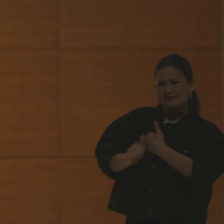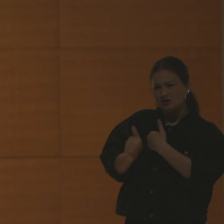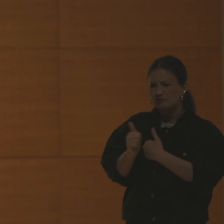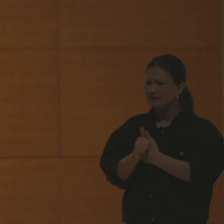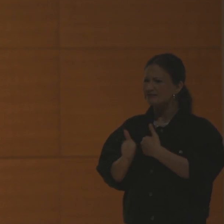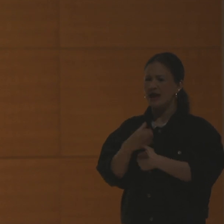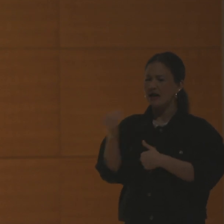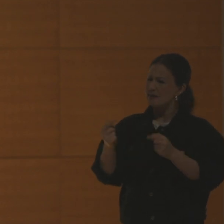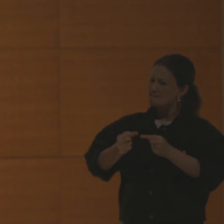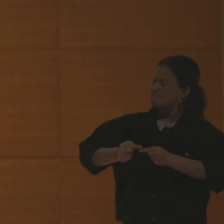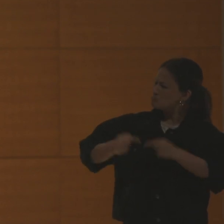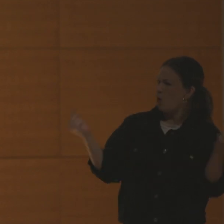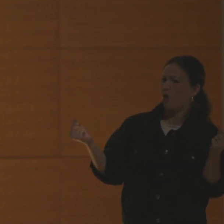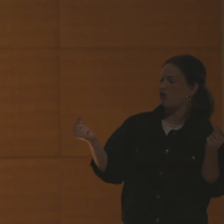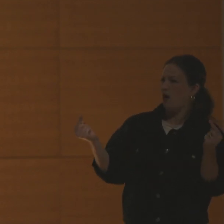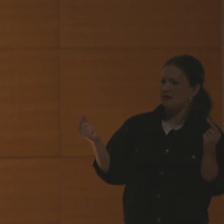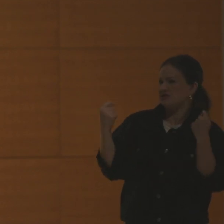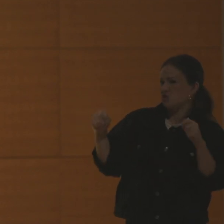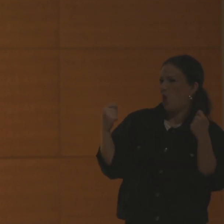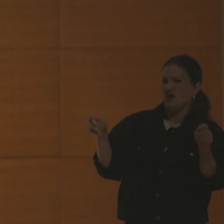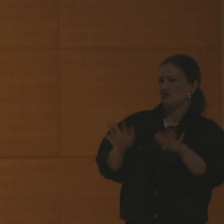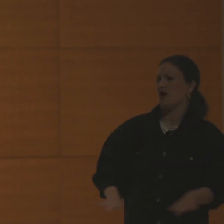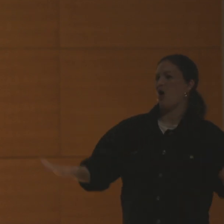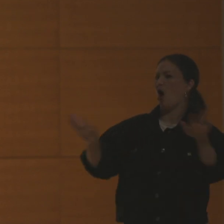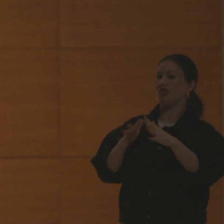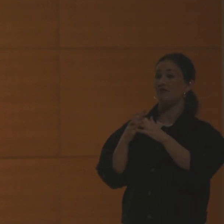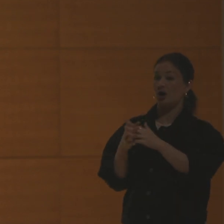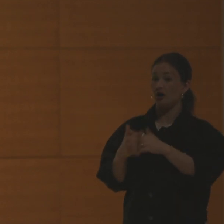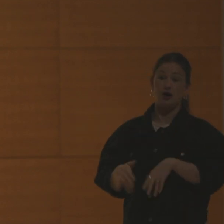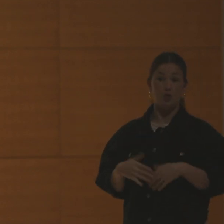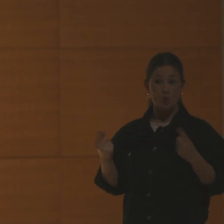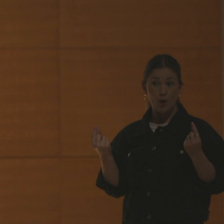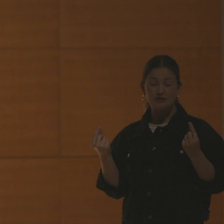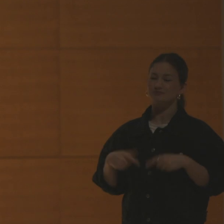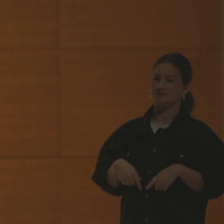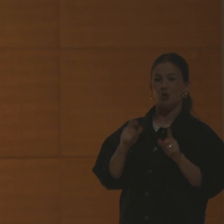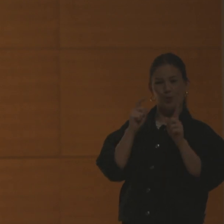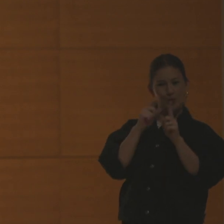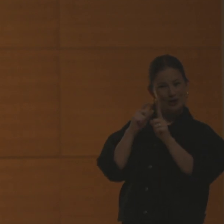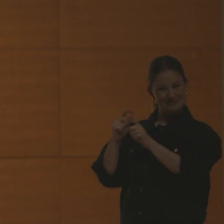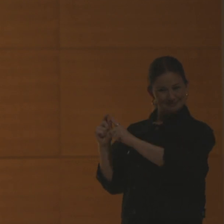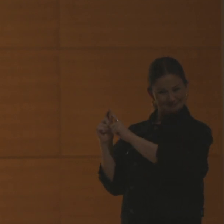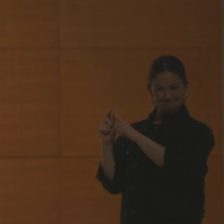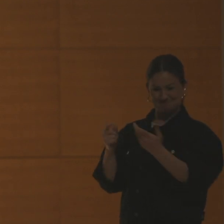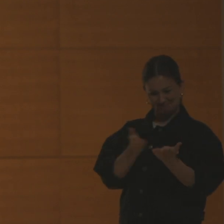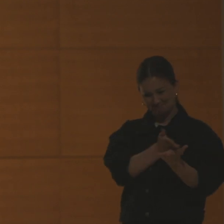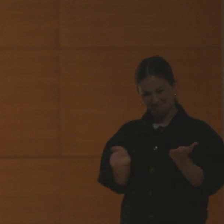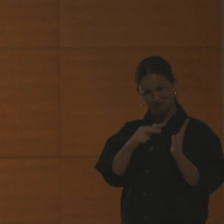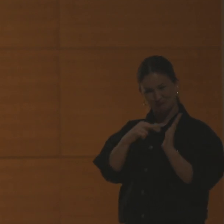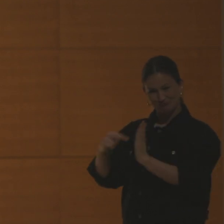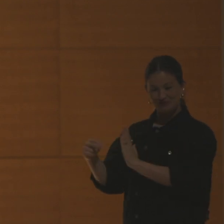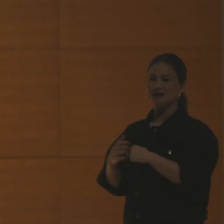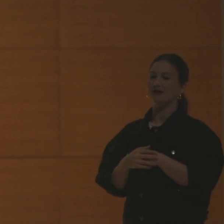and polarizing toys in America. Words. We live in a country, America, where